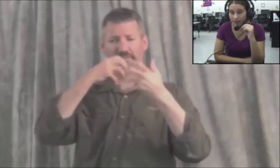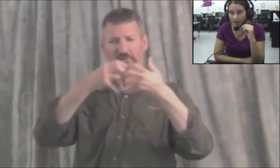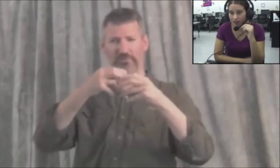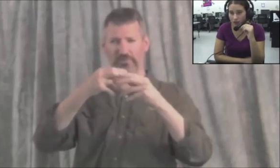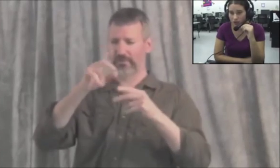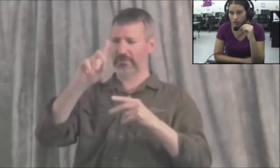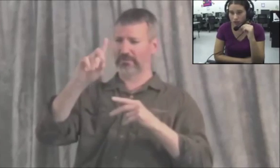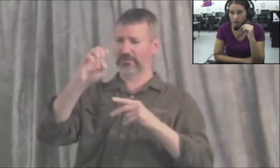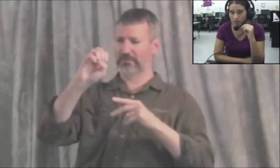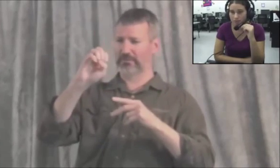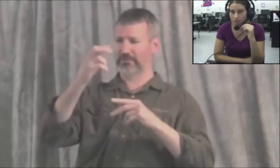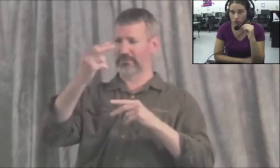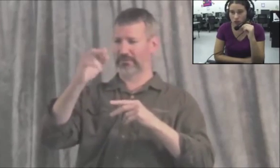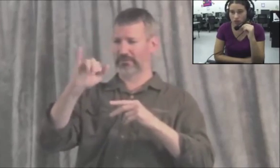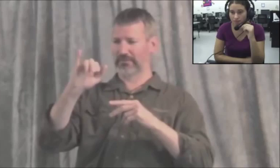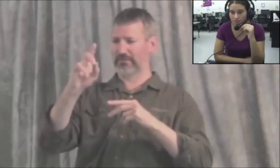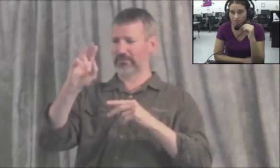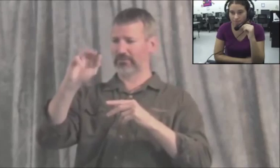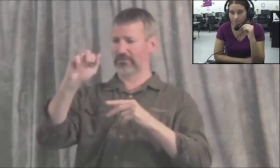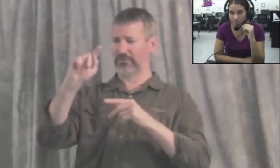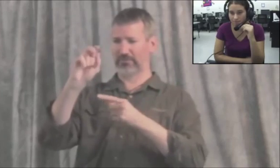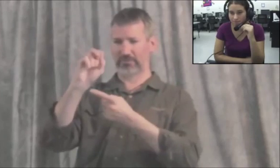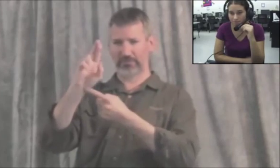a dehydration machine.